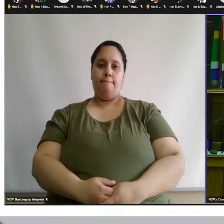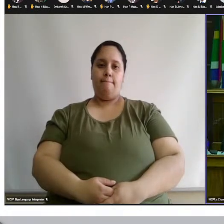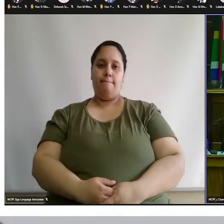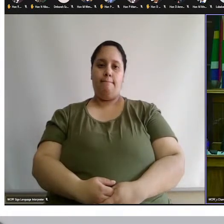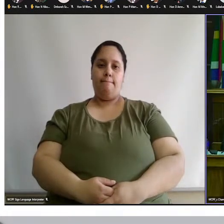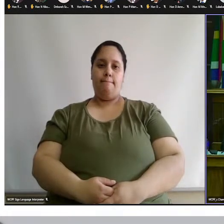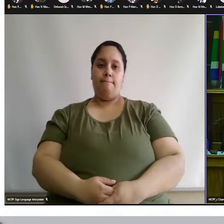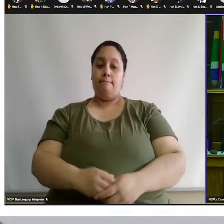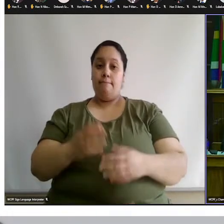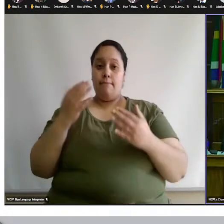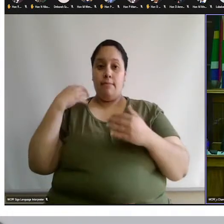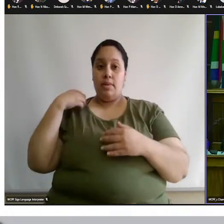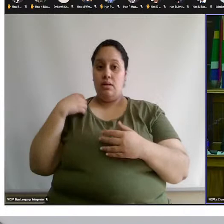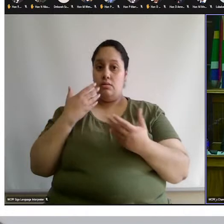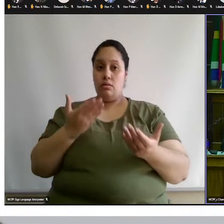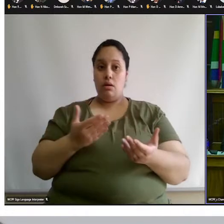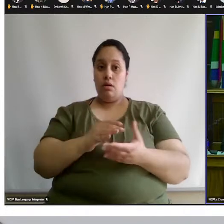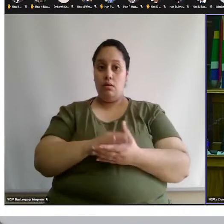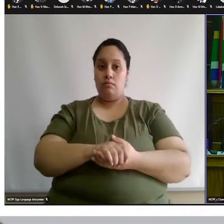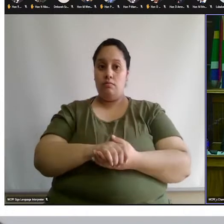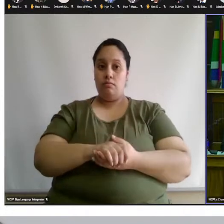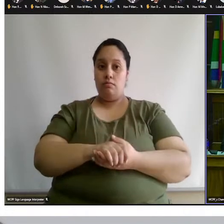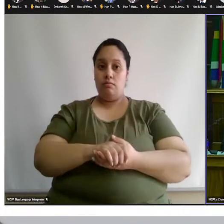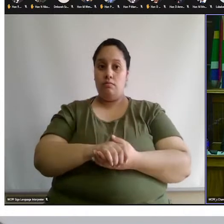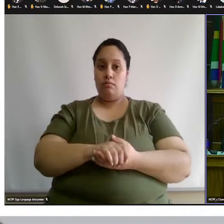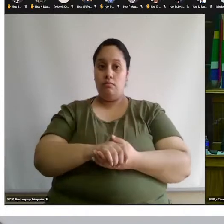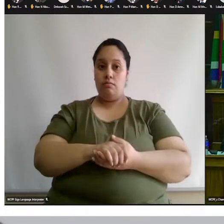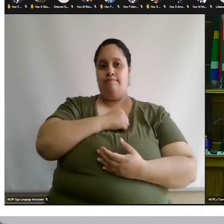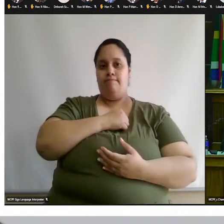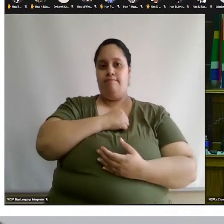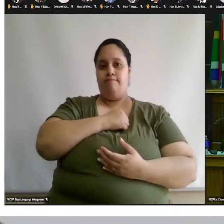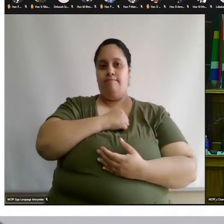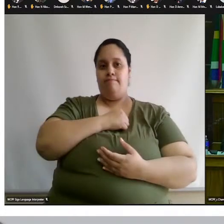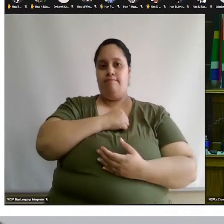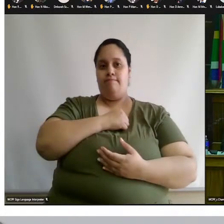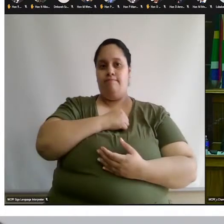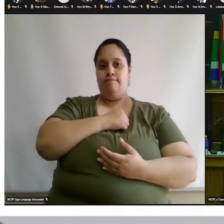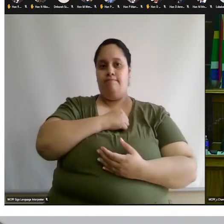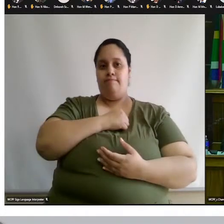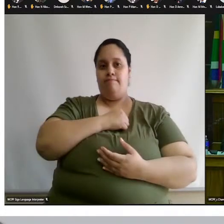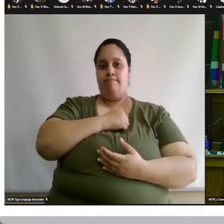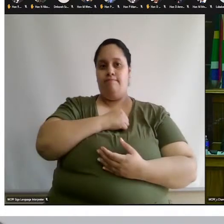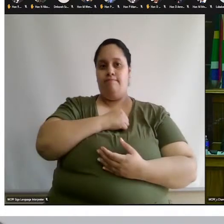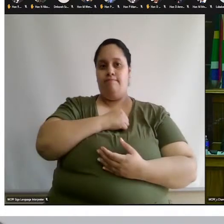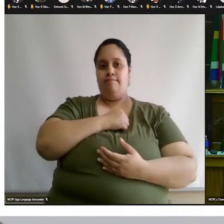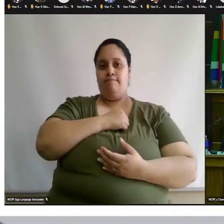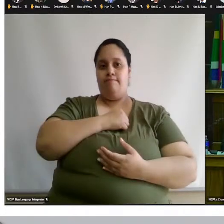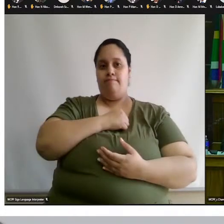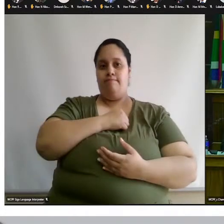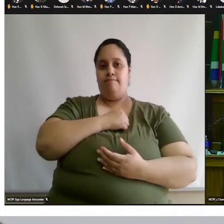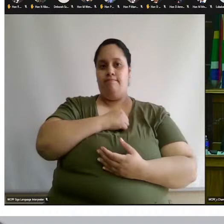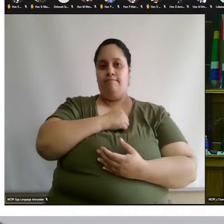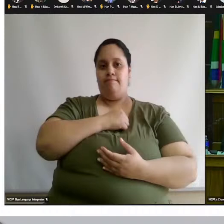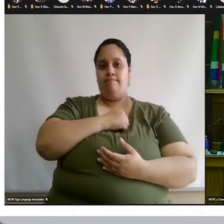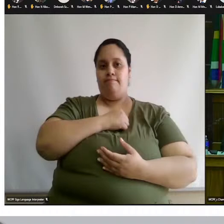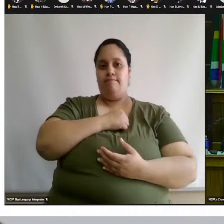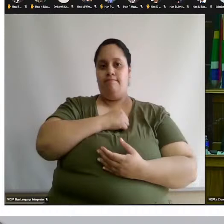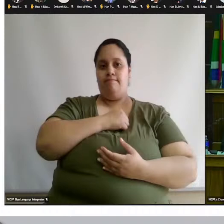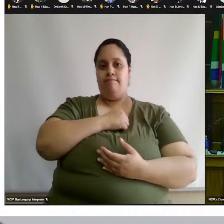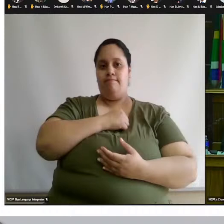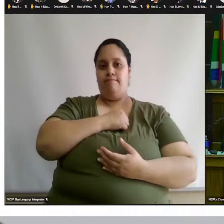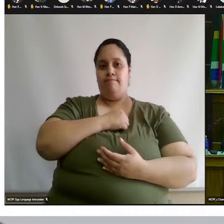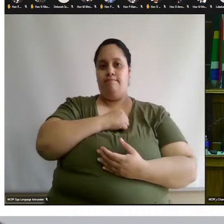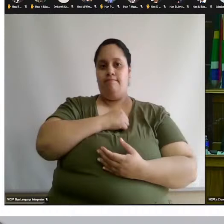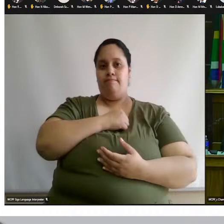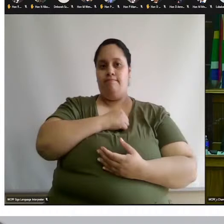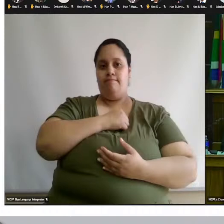Honourable Minister? I'm sorry, the Speaker, I was on mute. I did want to make the point that the Pick and Pay Market